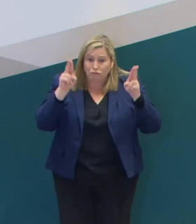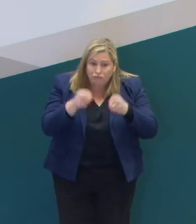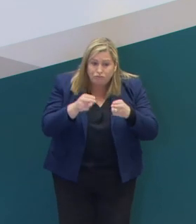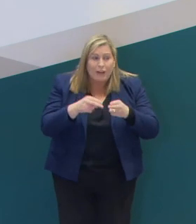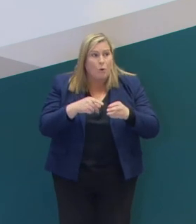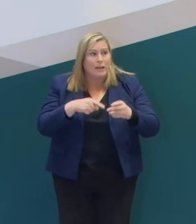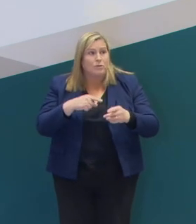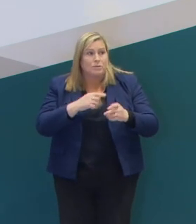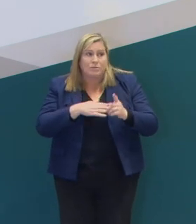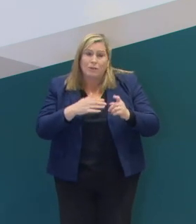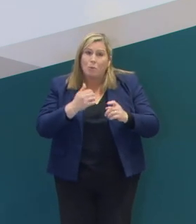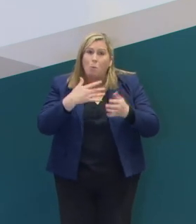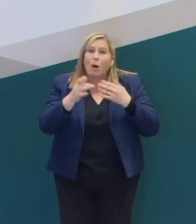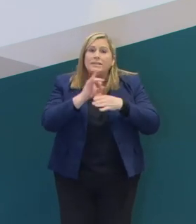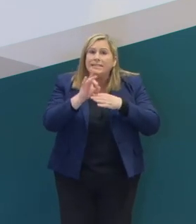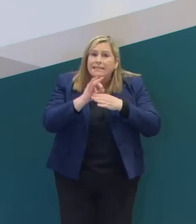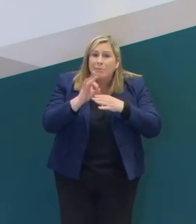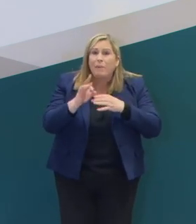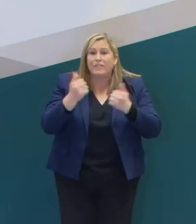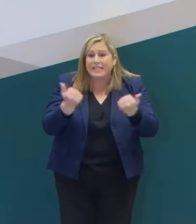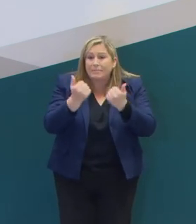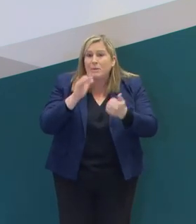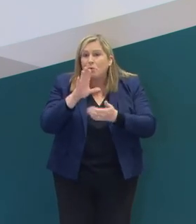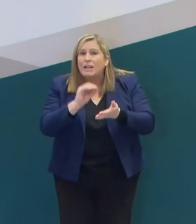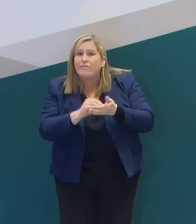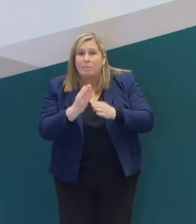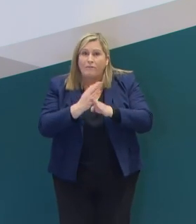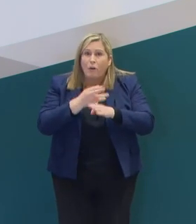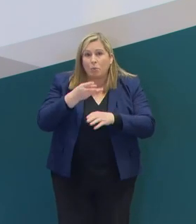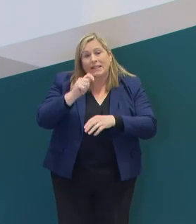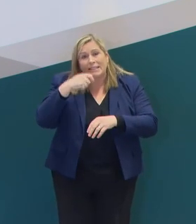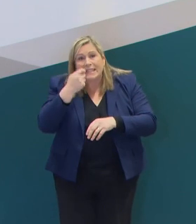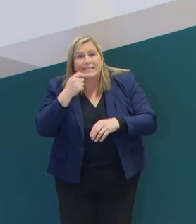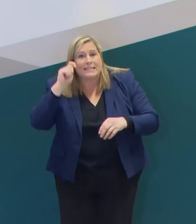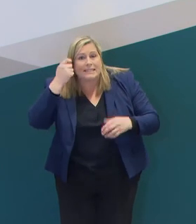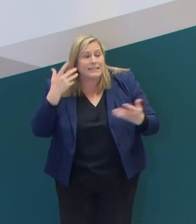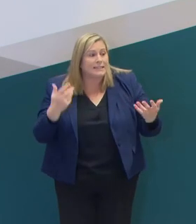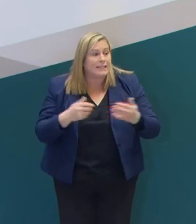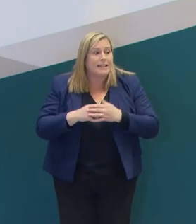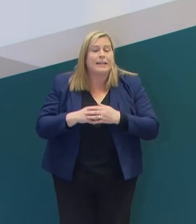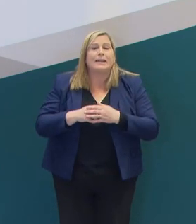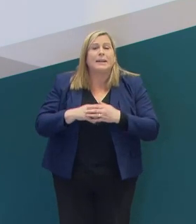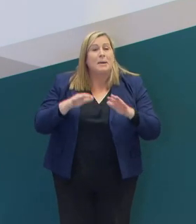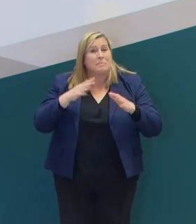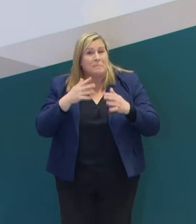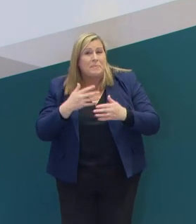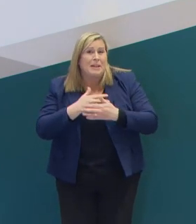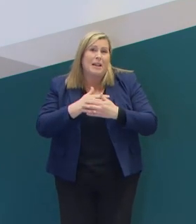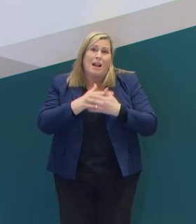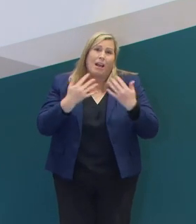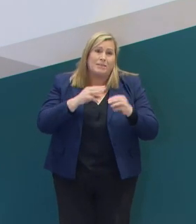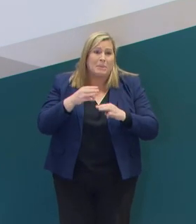well. Well, I wouldn't necessarily put it in that way. They may well be people who have other forms of viral illness that are much less likely to be